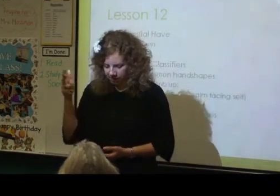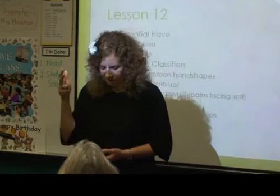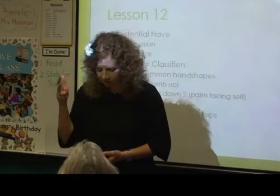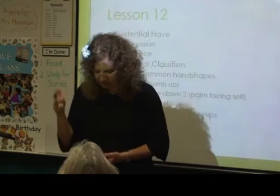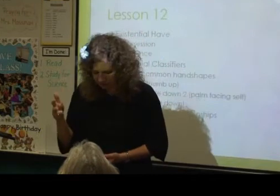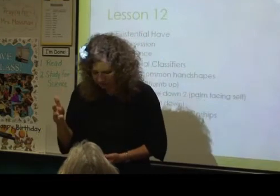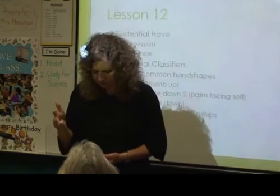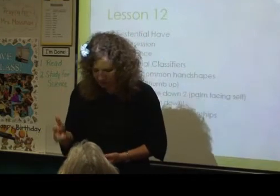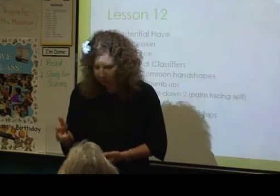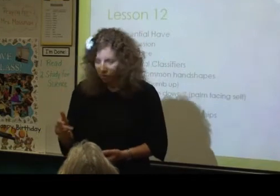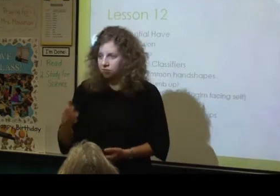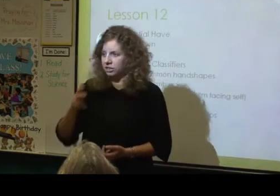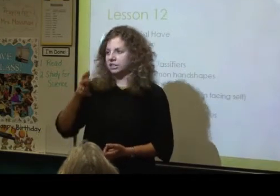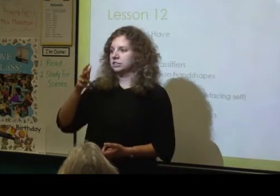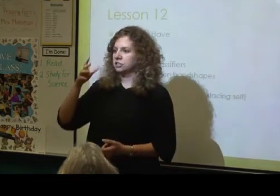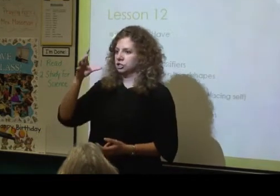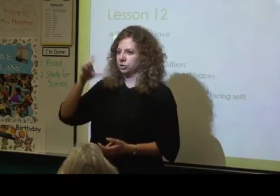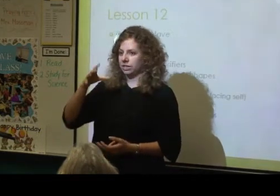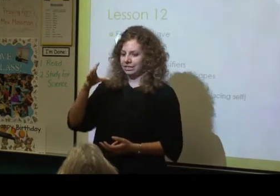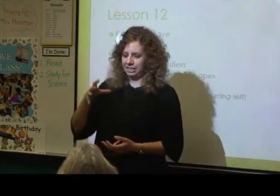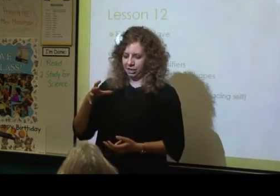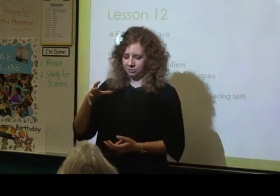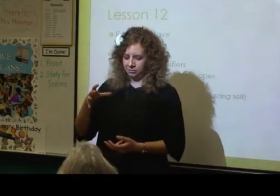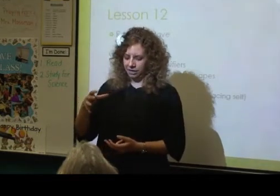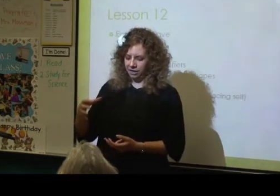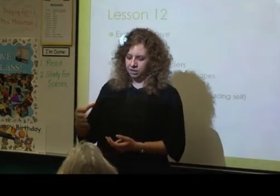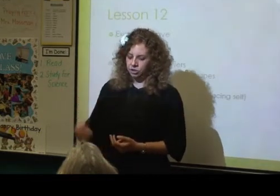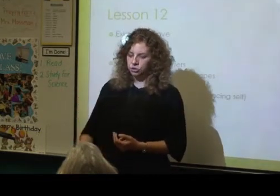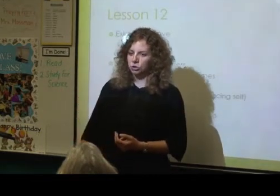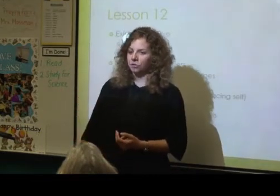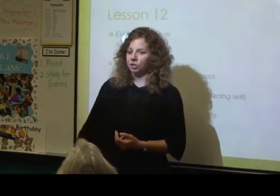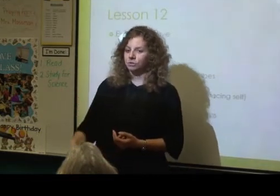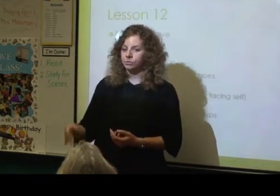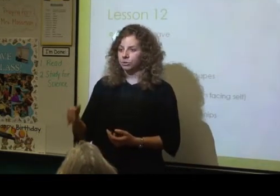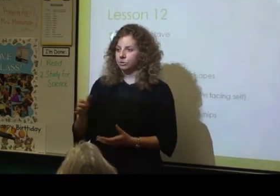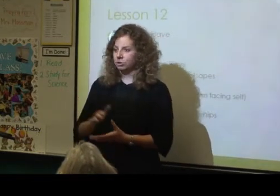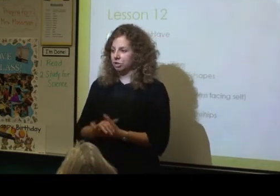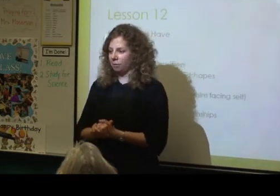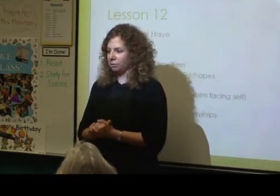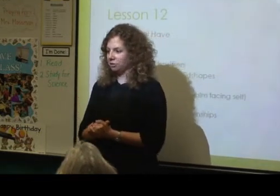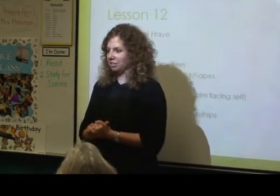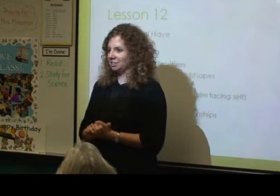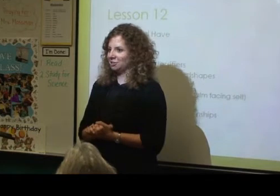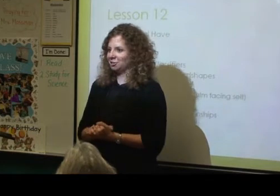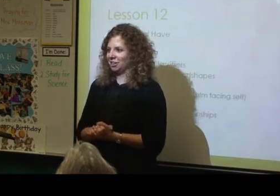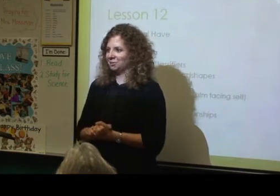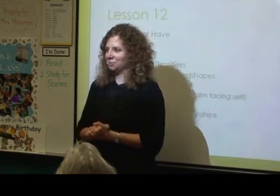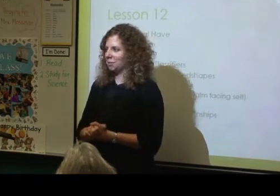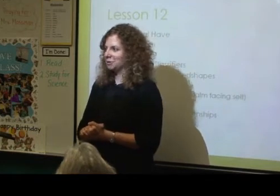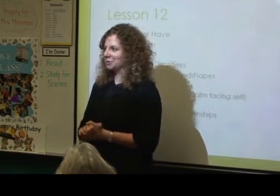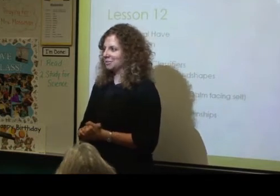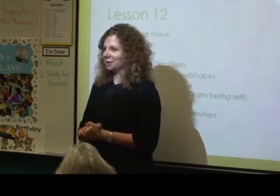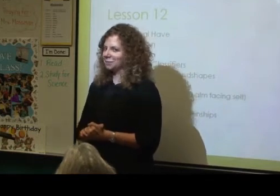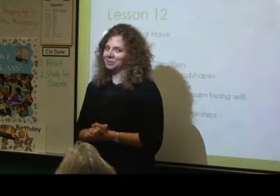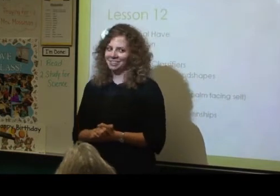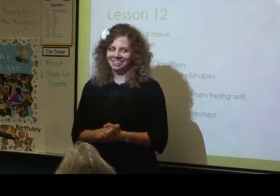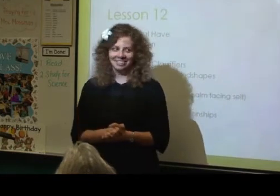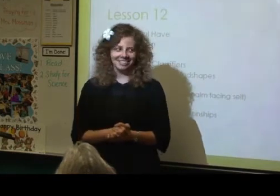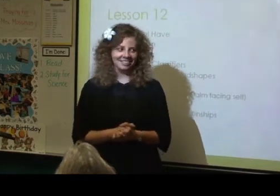set it wherever it is to show that it's here. Okay? So first you would do your topical ization. Do you guys remember doing topical ization?